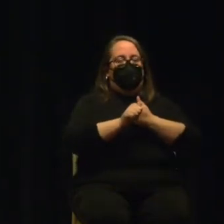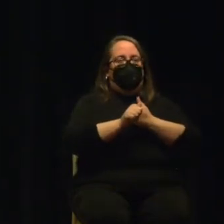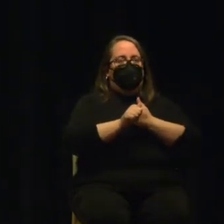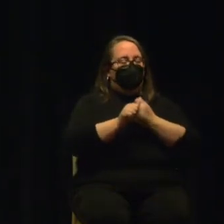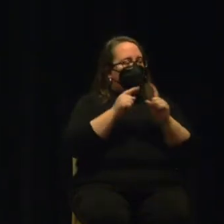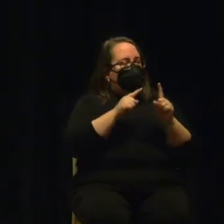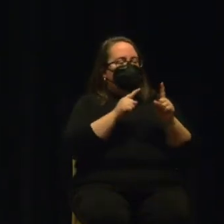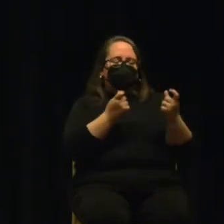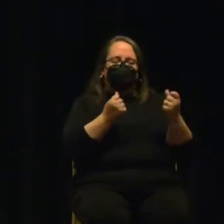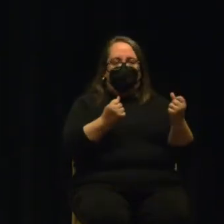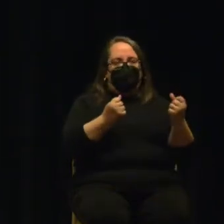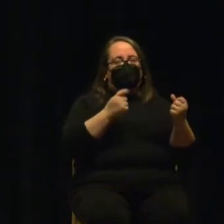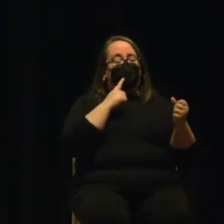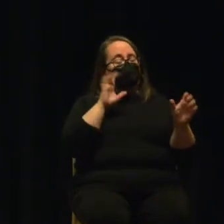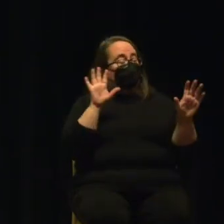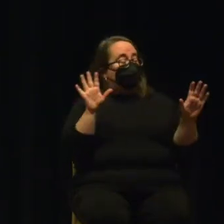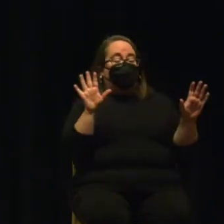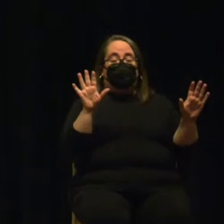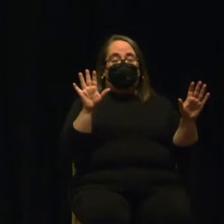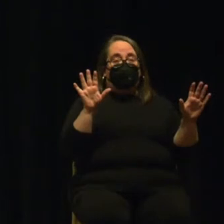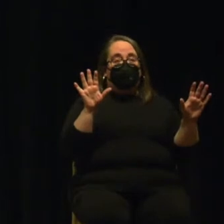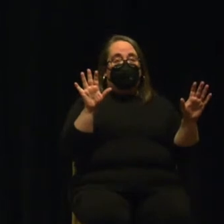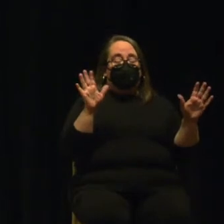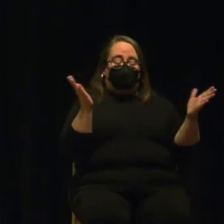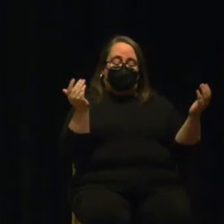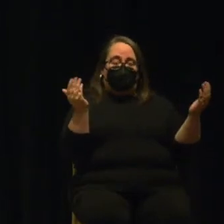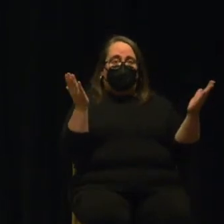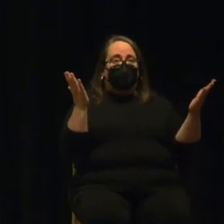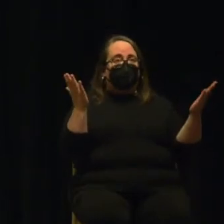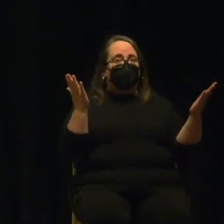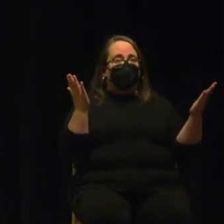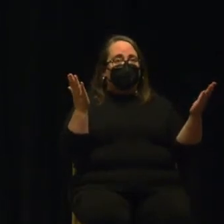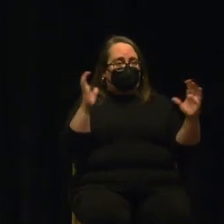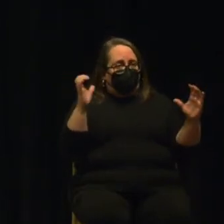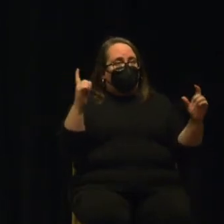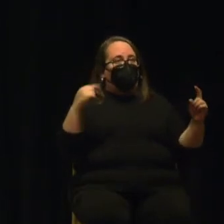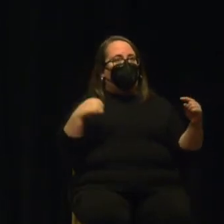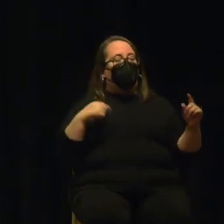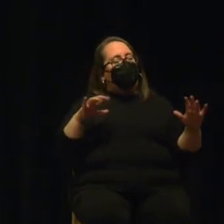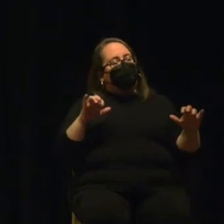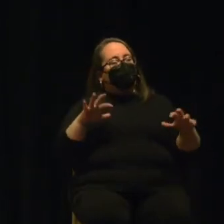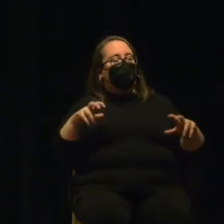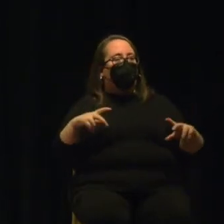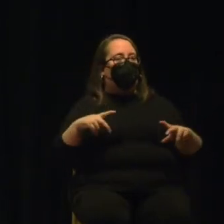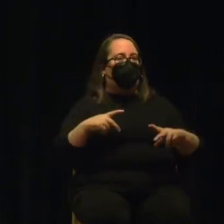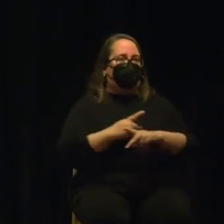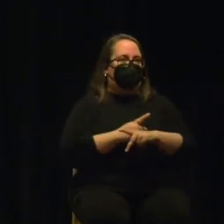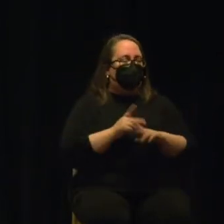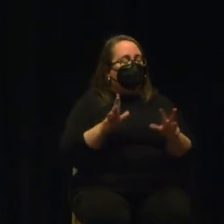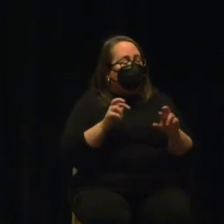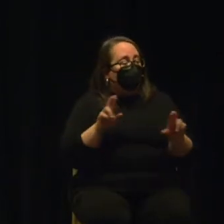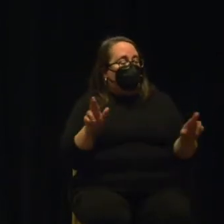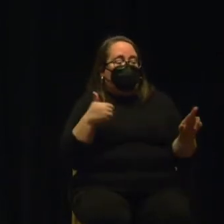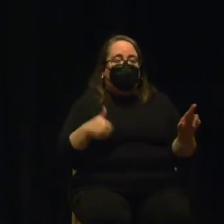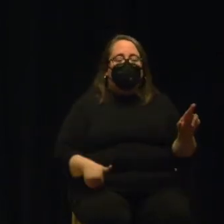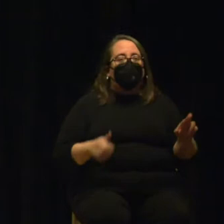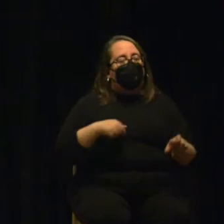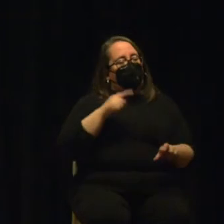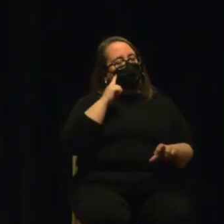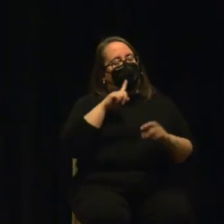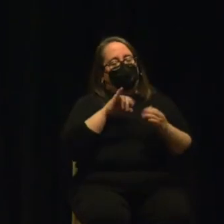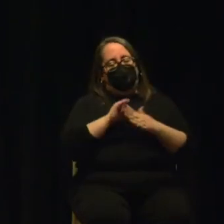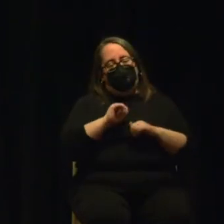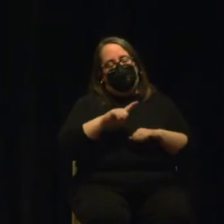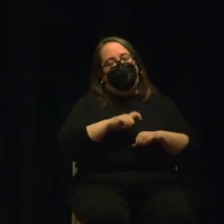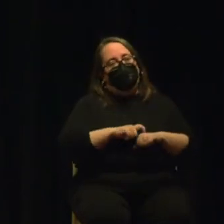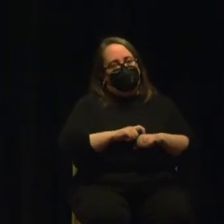man that bold to be like, hey, come get me, come hunt me, right? Do your worst. And I think about that all the